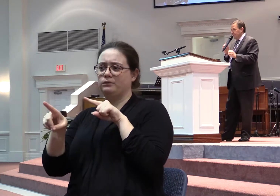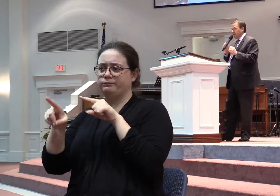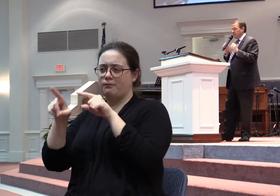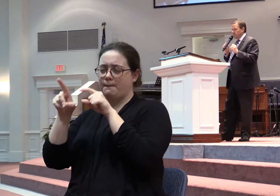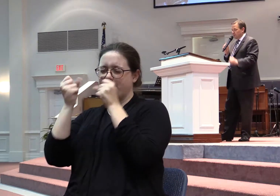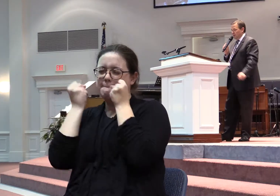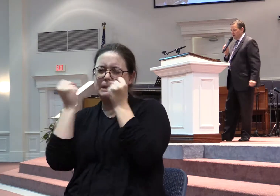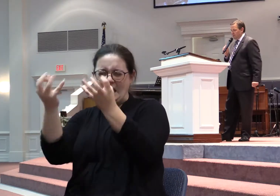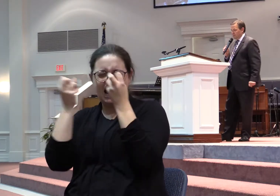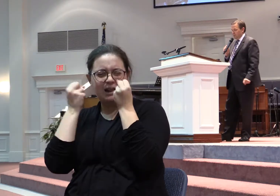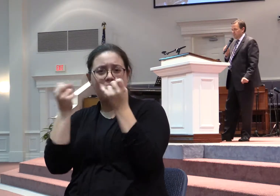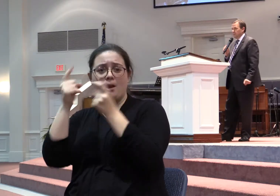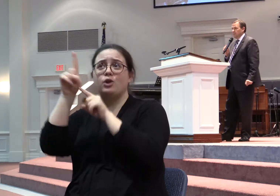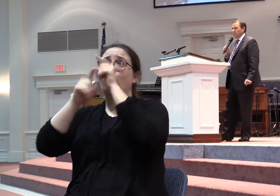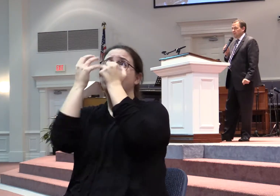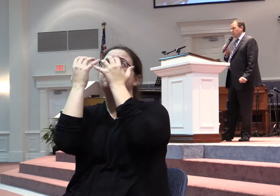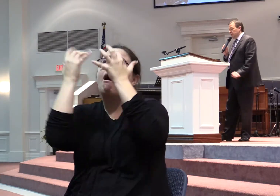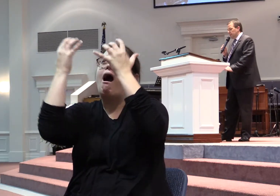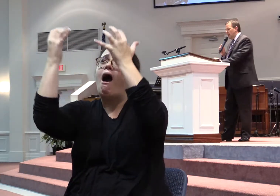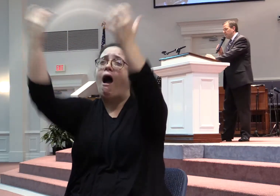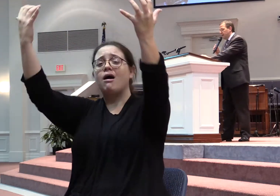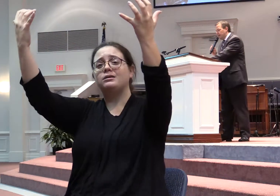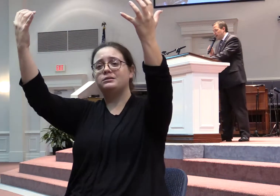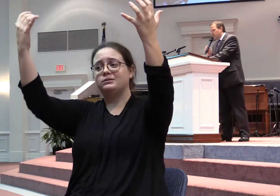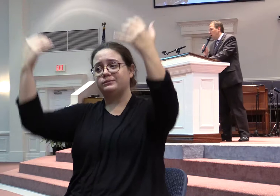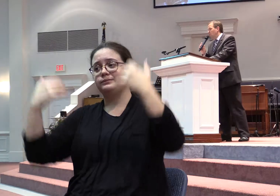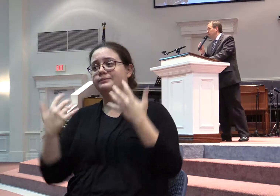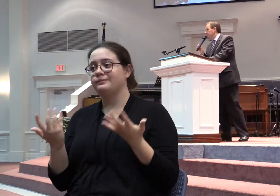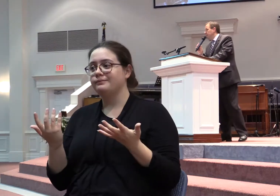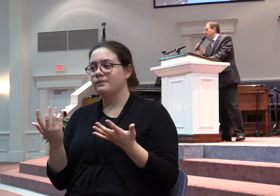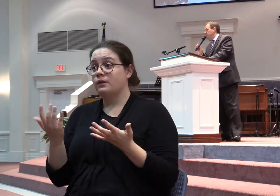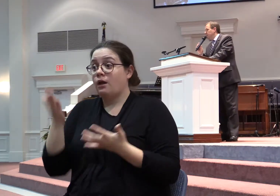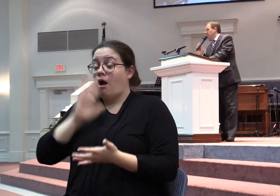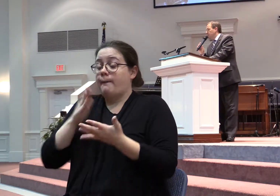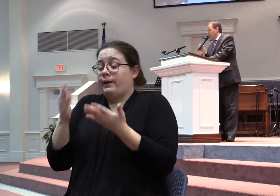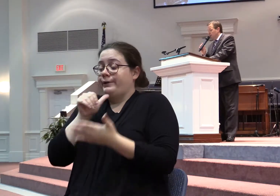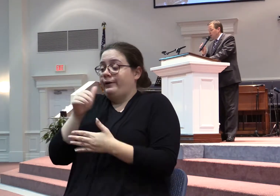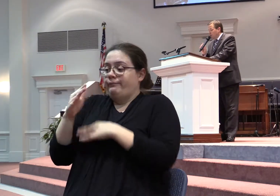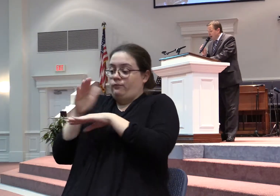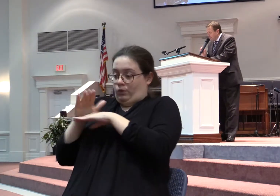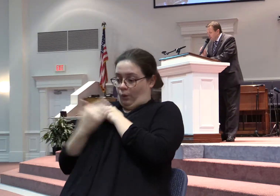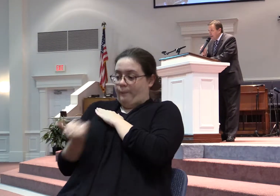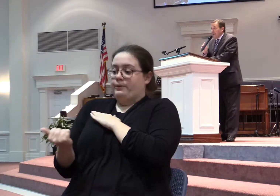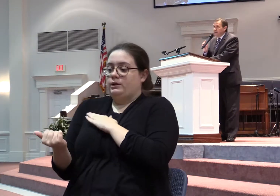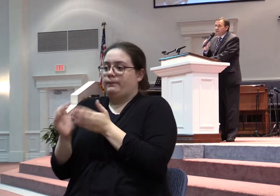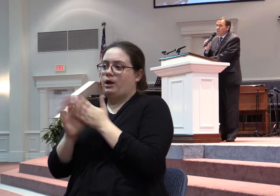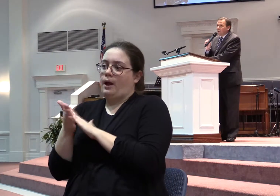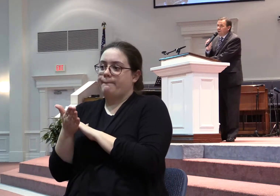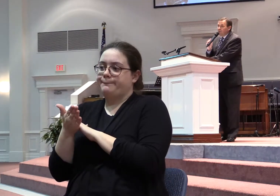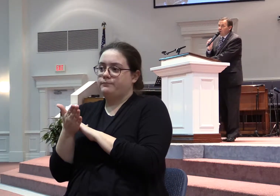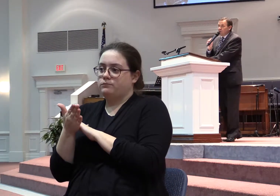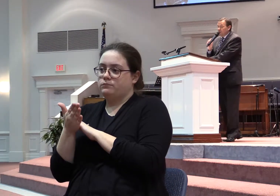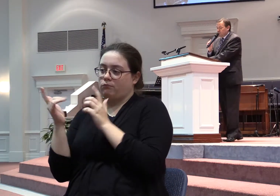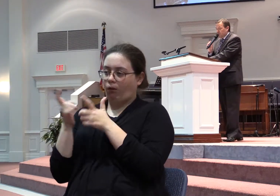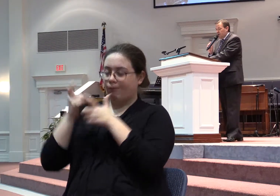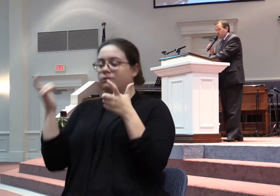many stars. You see, God may not have called me to be the greater light, or even